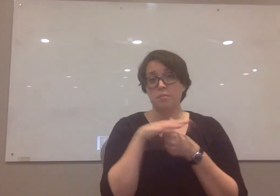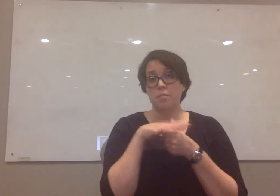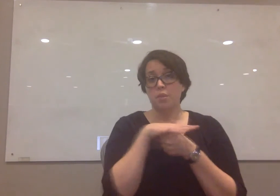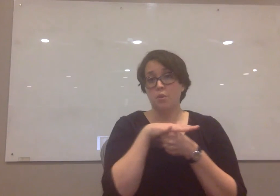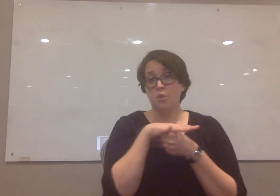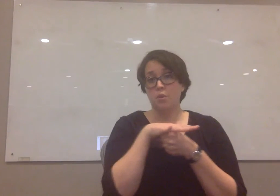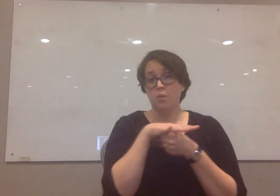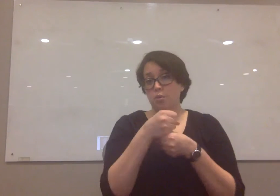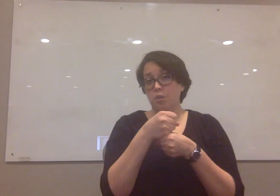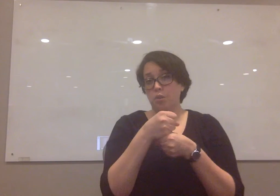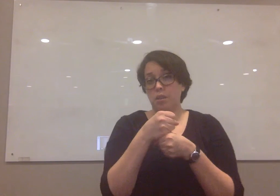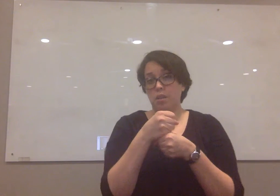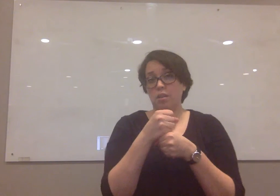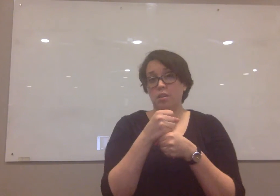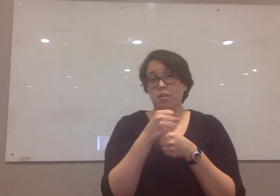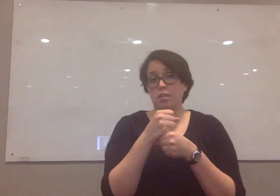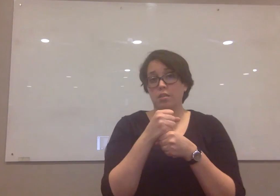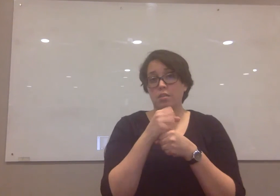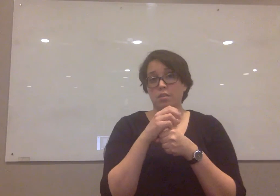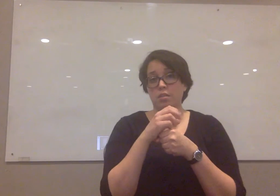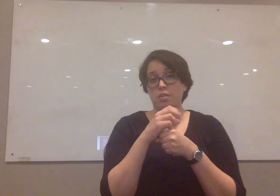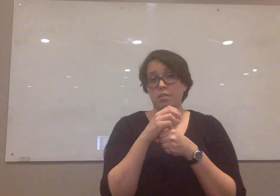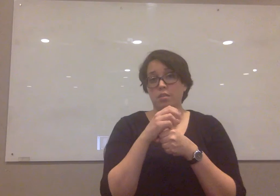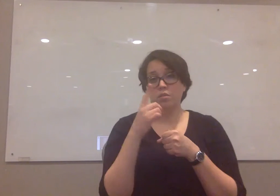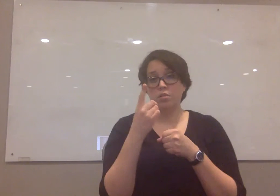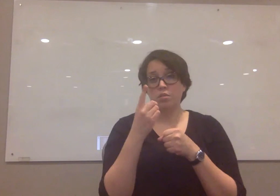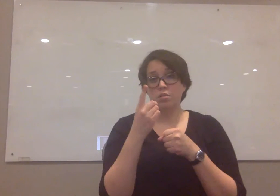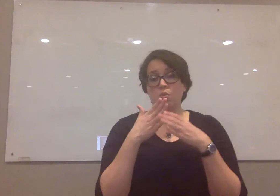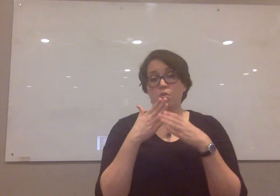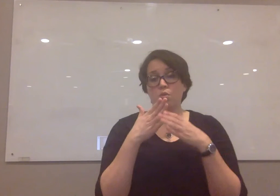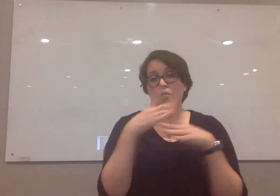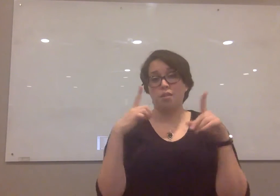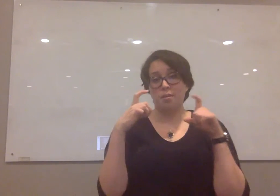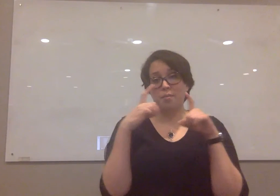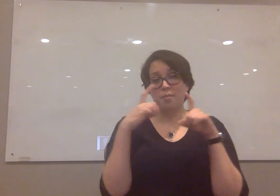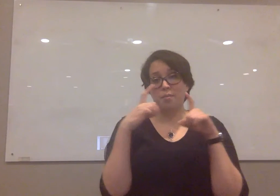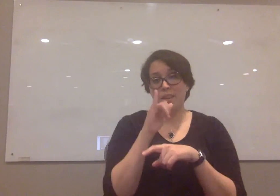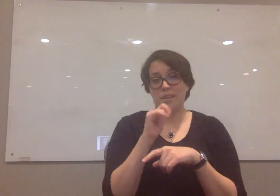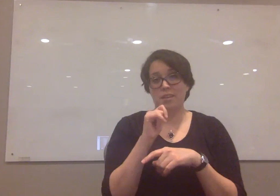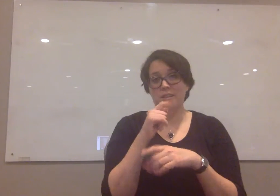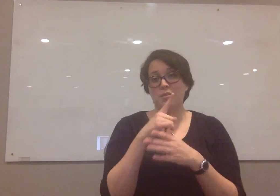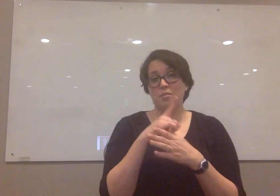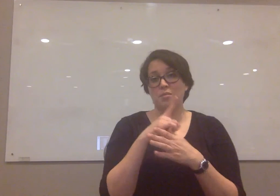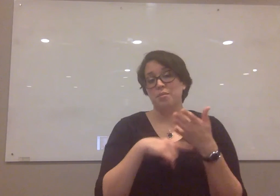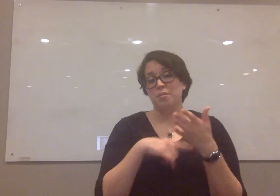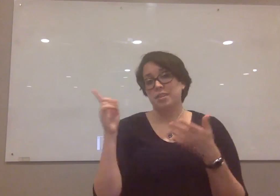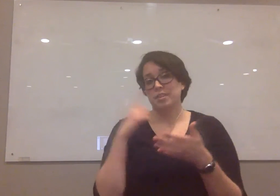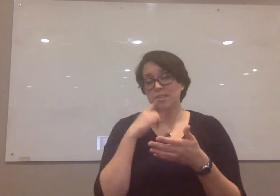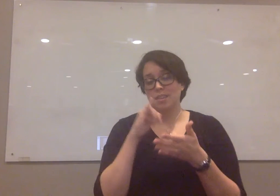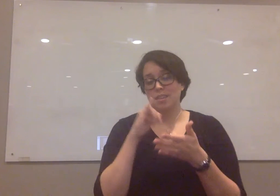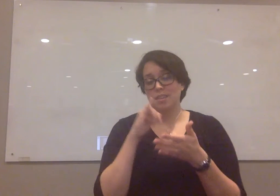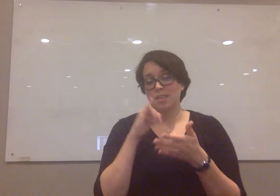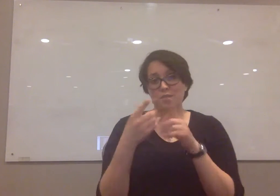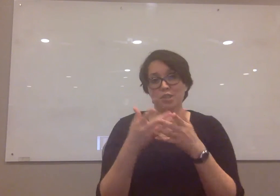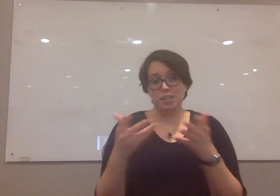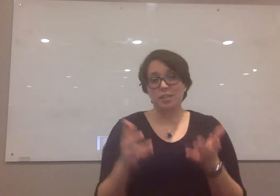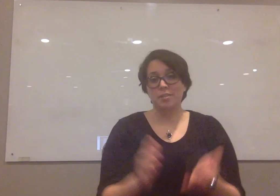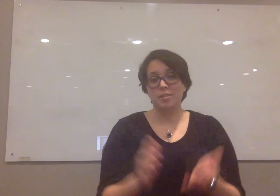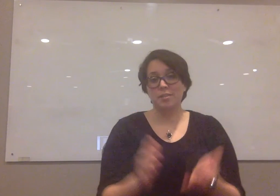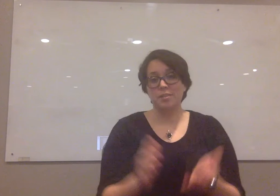like I'm just. What do you say? That's the first thing. You don't want to go into like the burrito